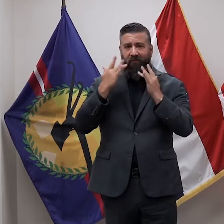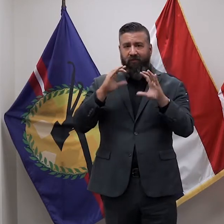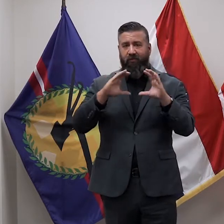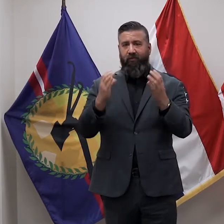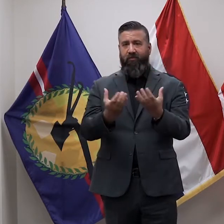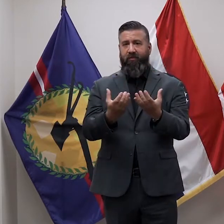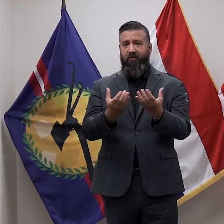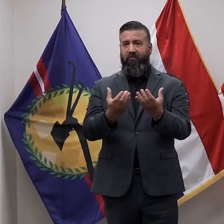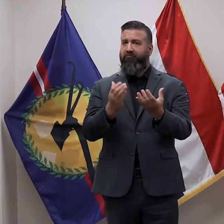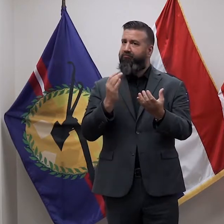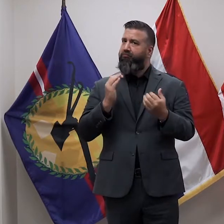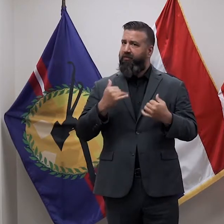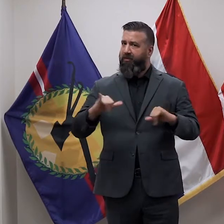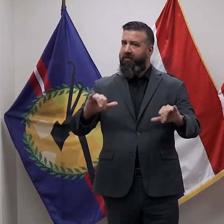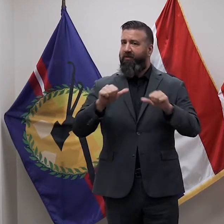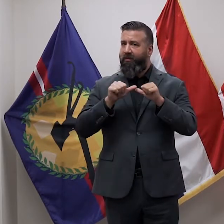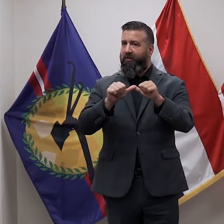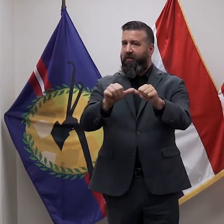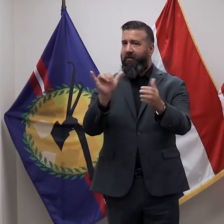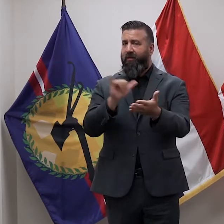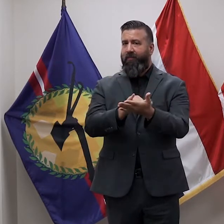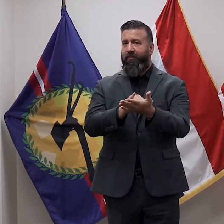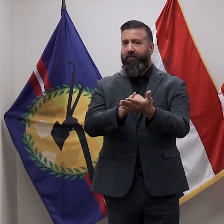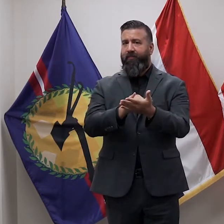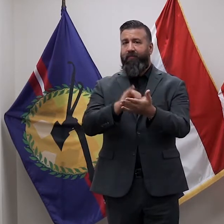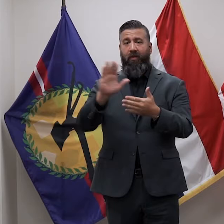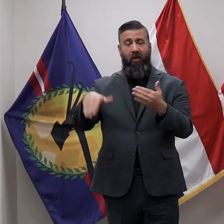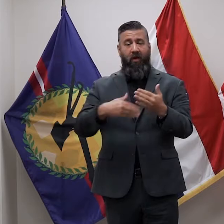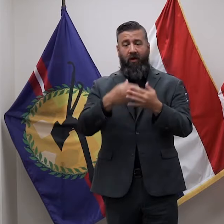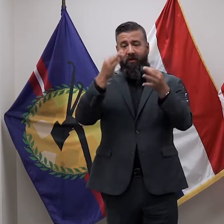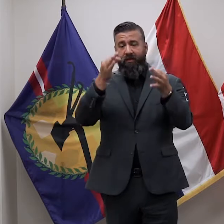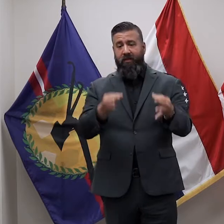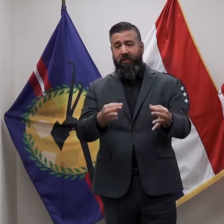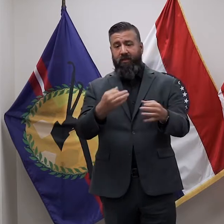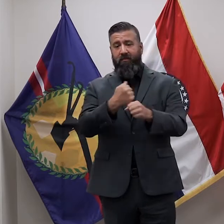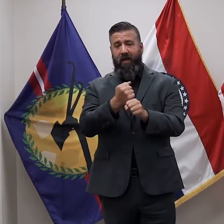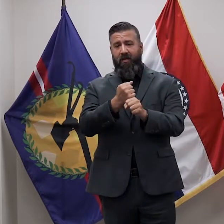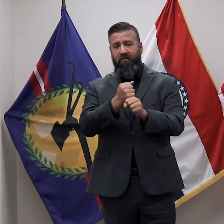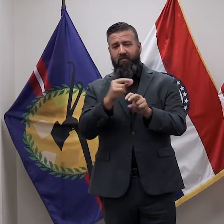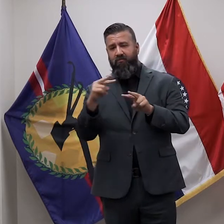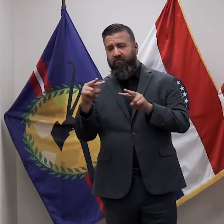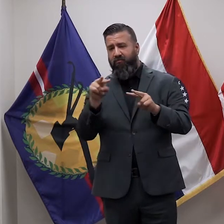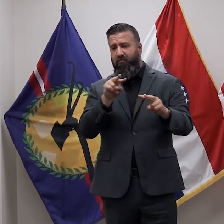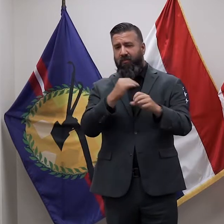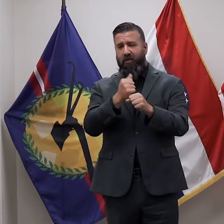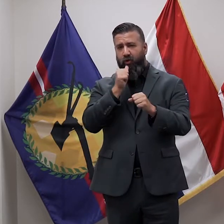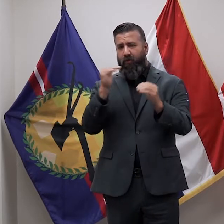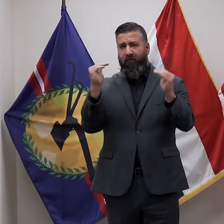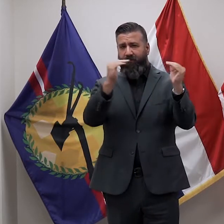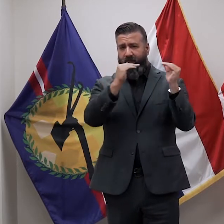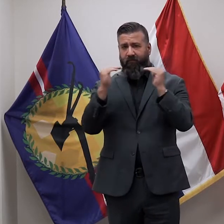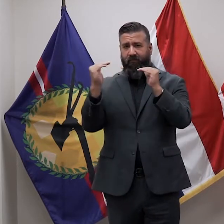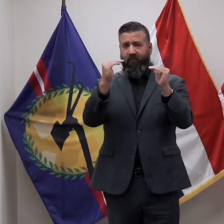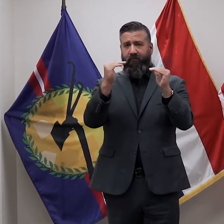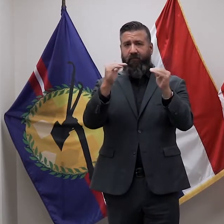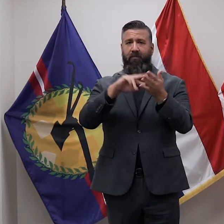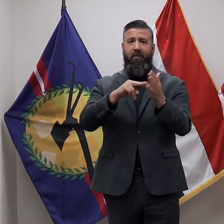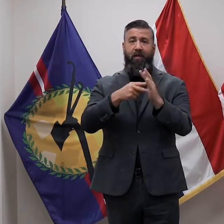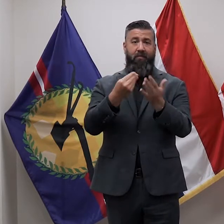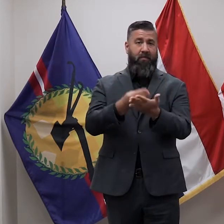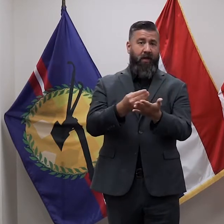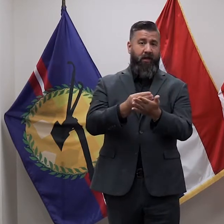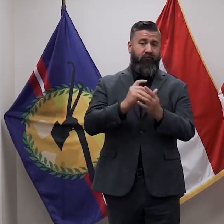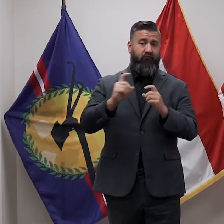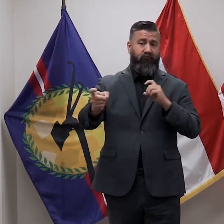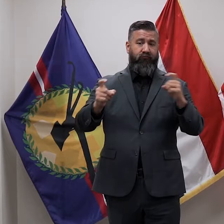priority. All decisions have been made through a lens of equity, meaning that resources are going to where they're needed the most.